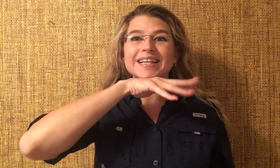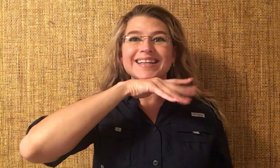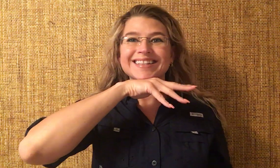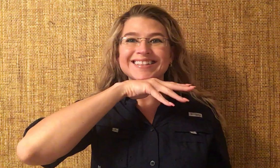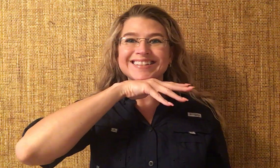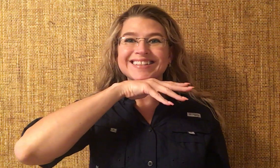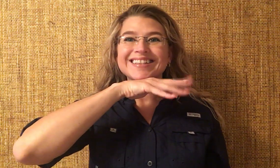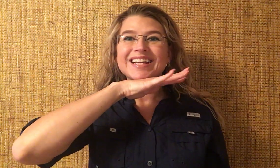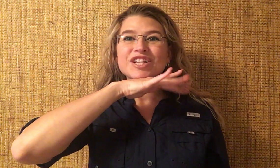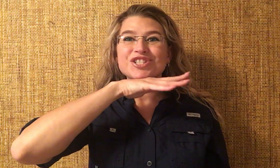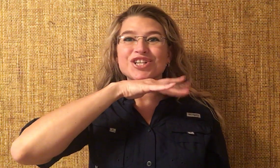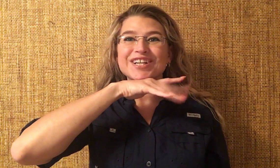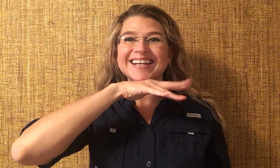Dirty. Dirty.